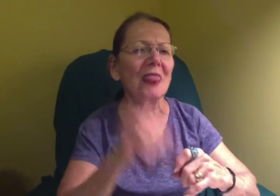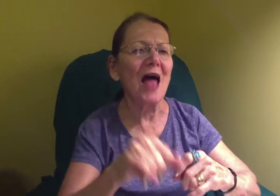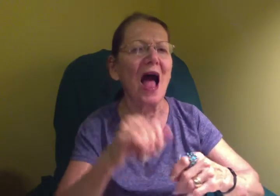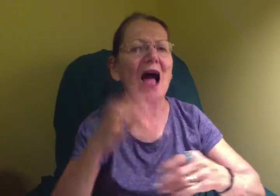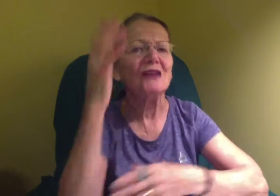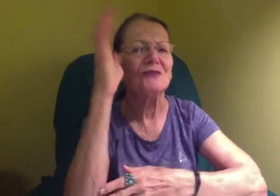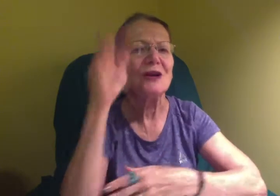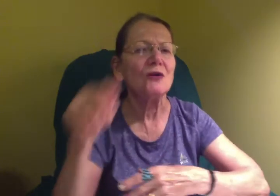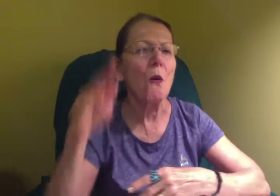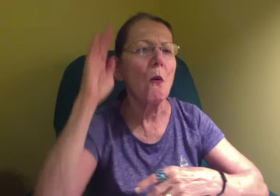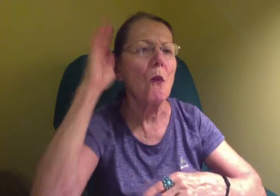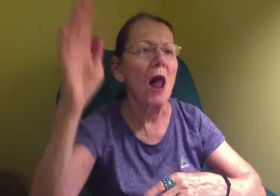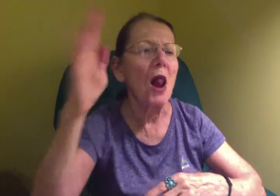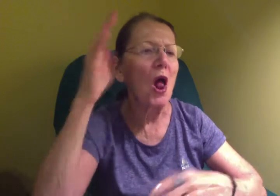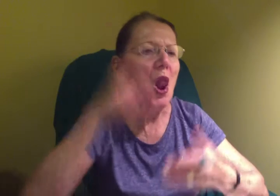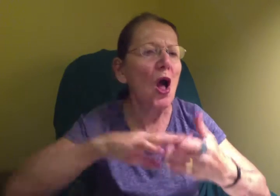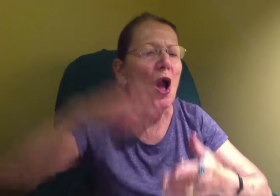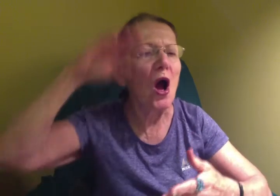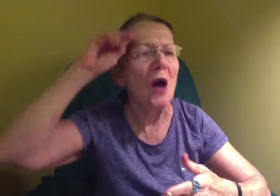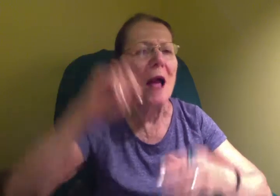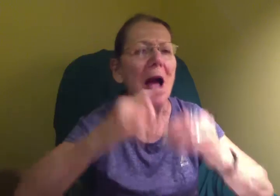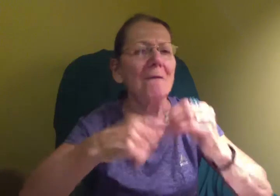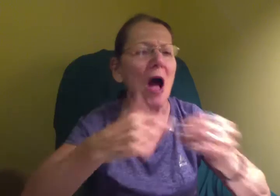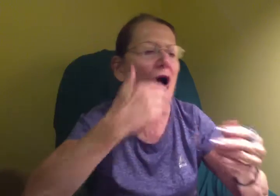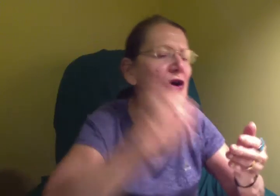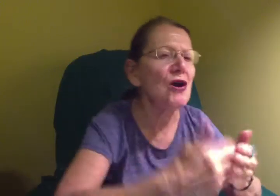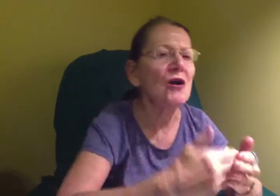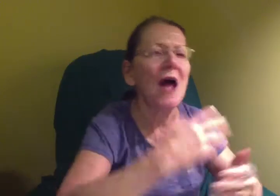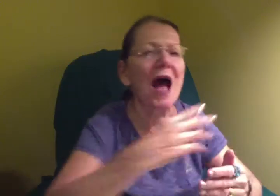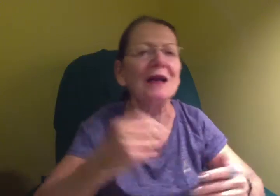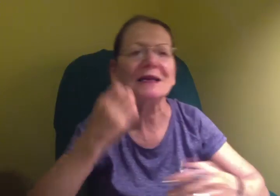job that I have